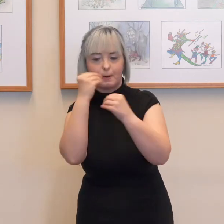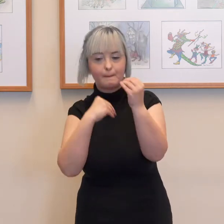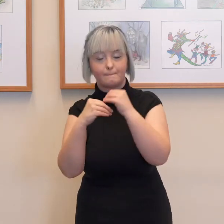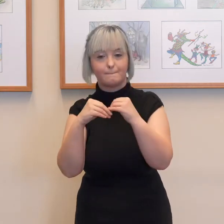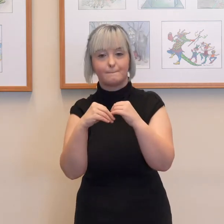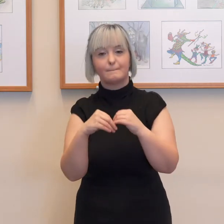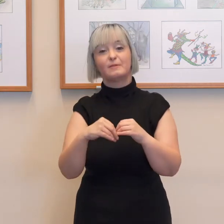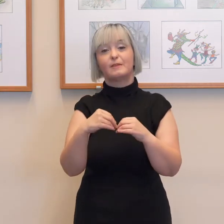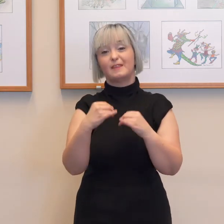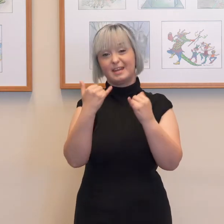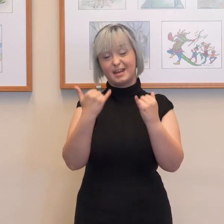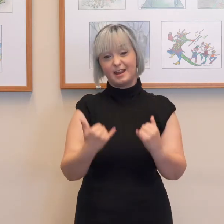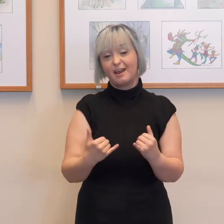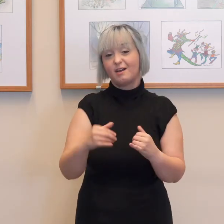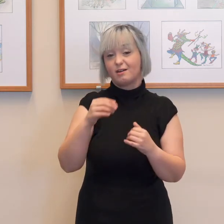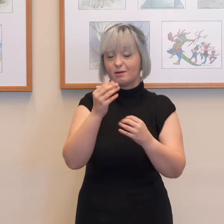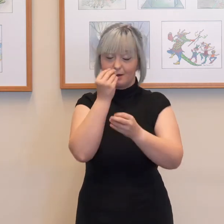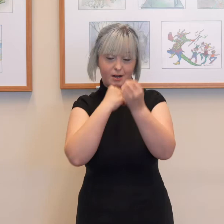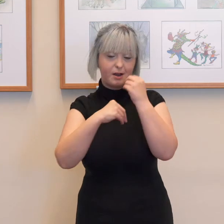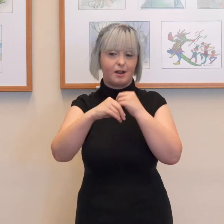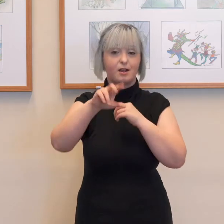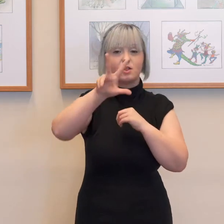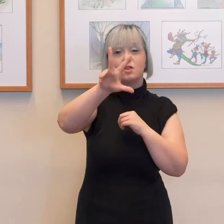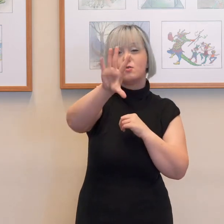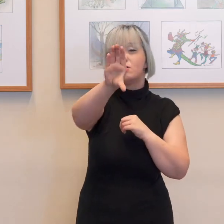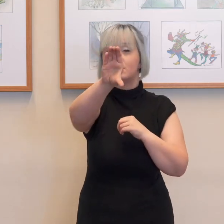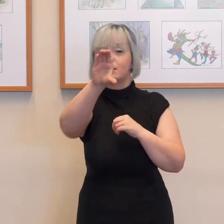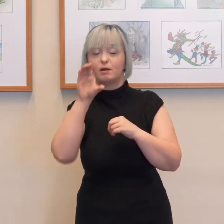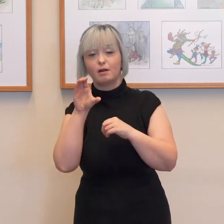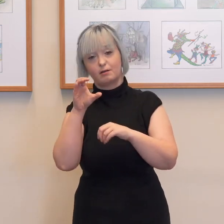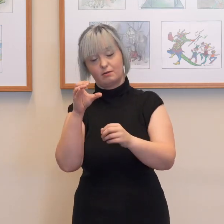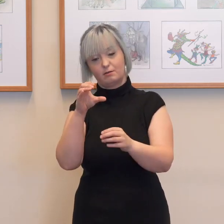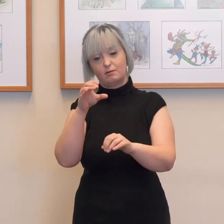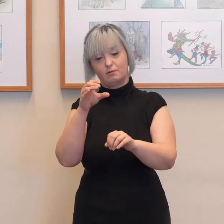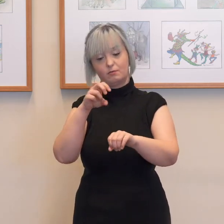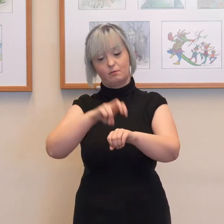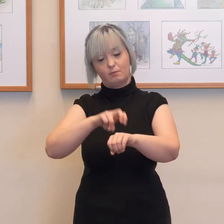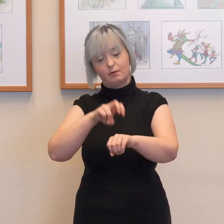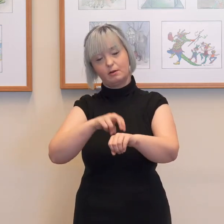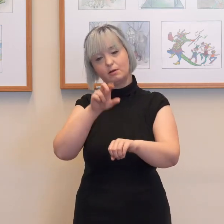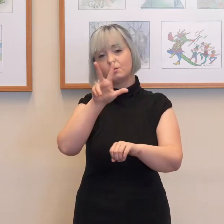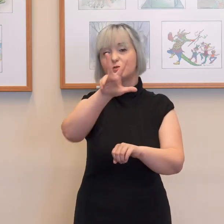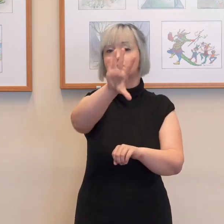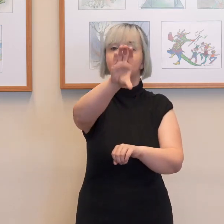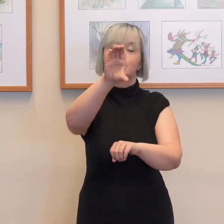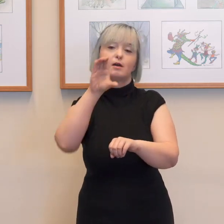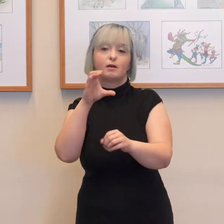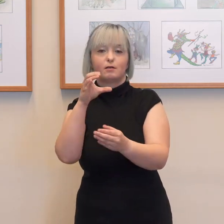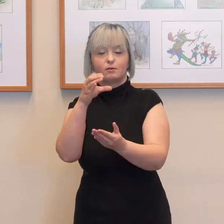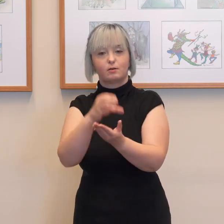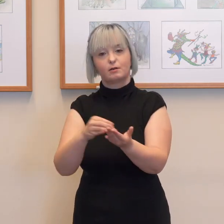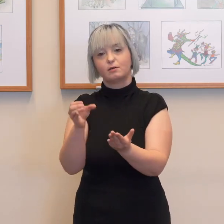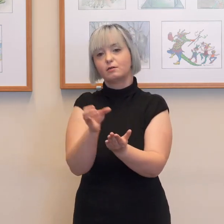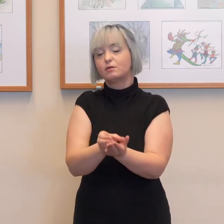meal. This time, though, he ate 300 potatoes and 300